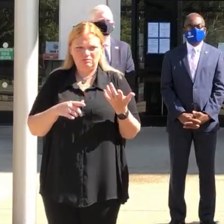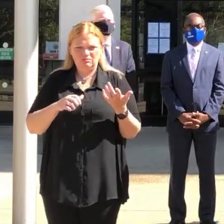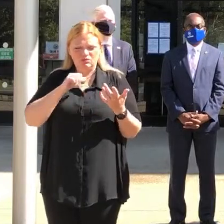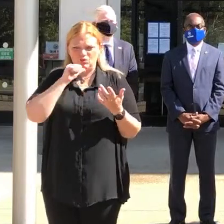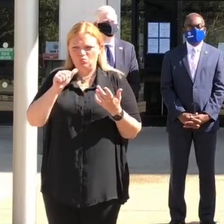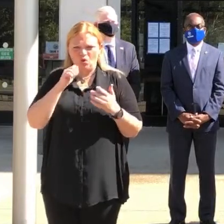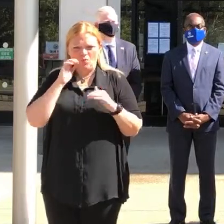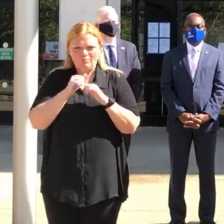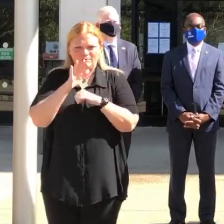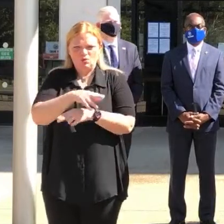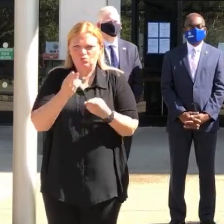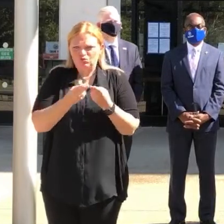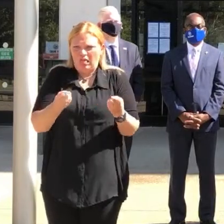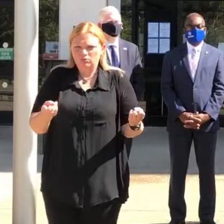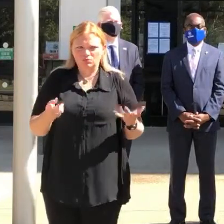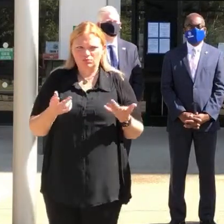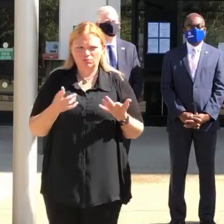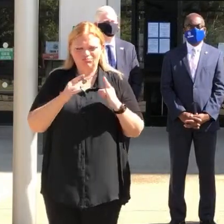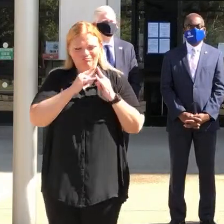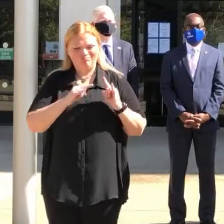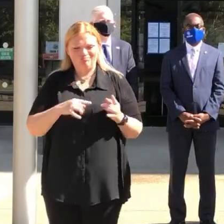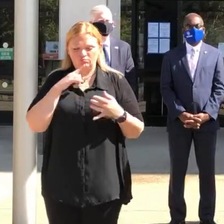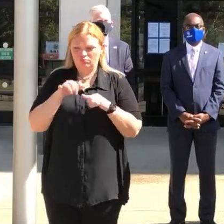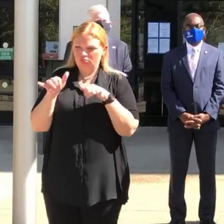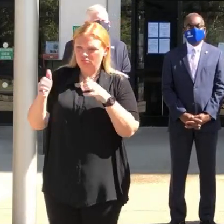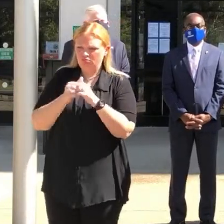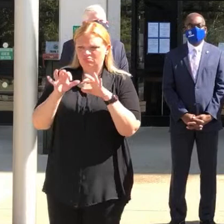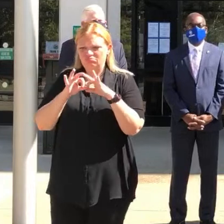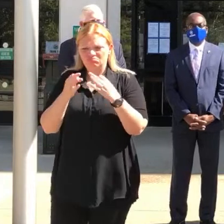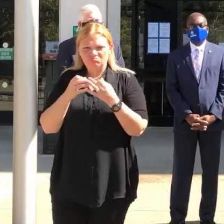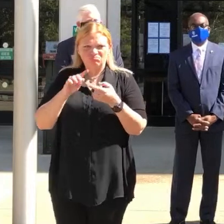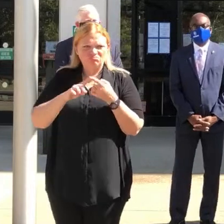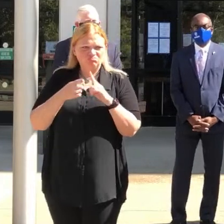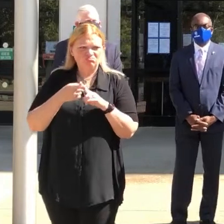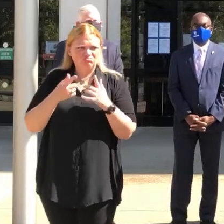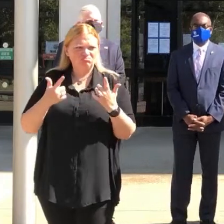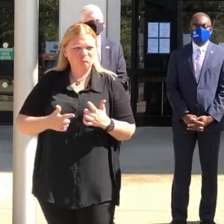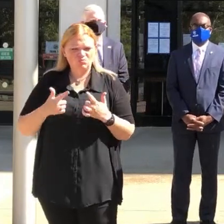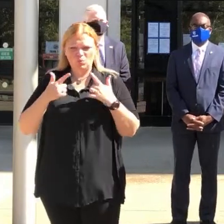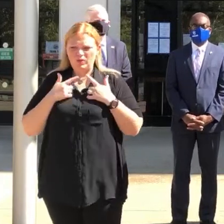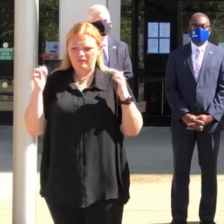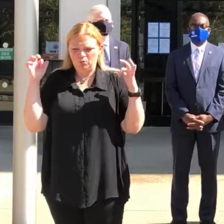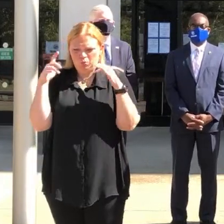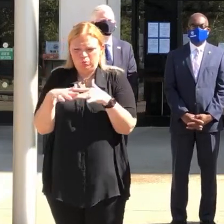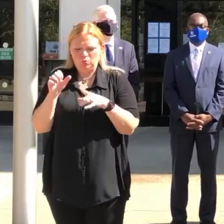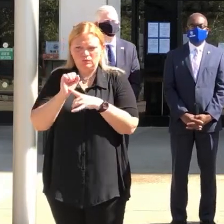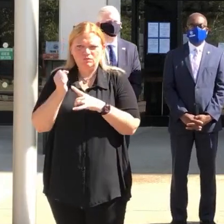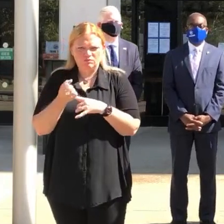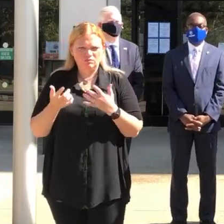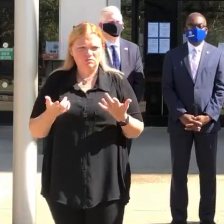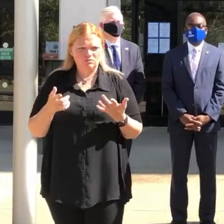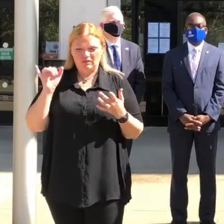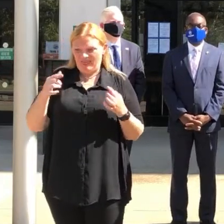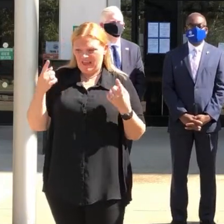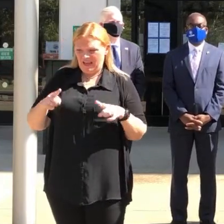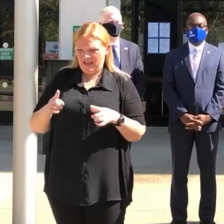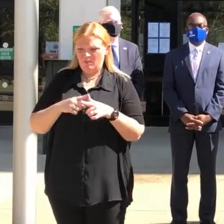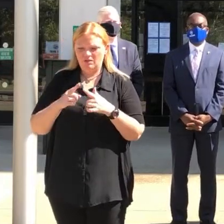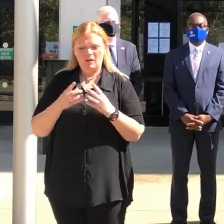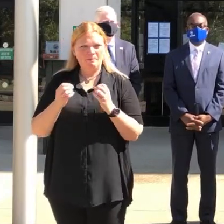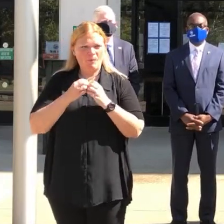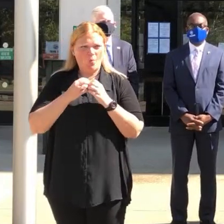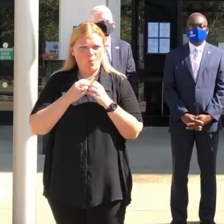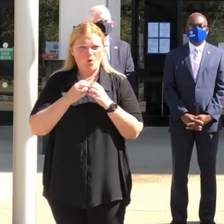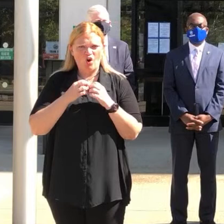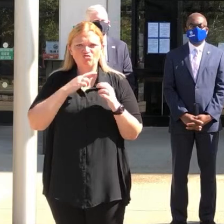homeless shelter. You normally stay with family and friends and you live in overcrowded situations. When that happens, you're more susceptible